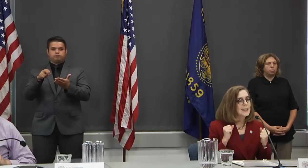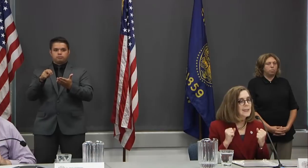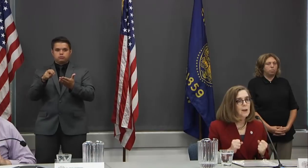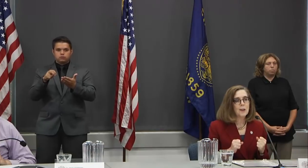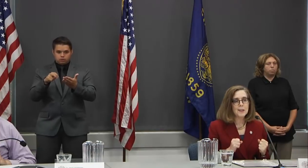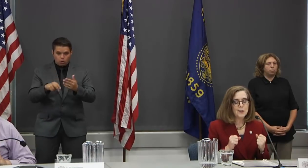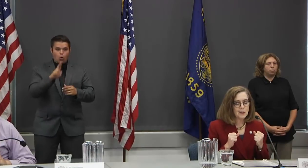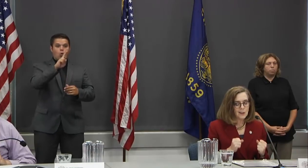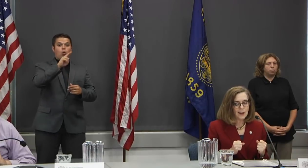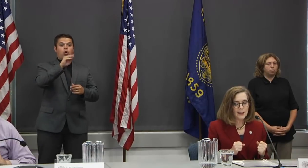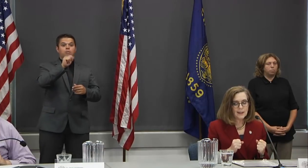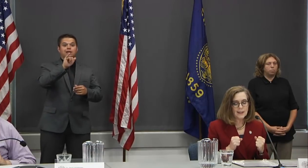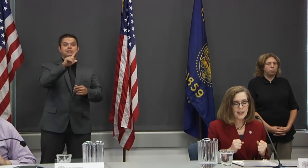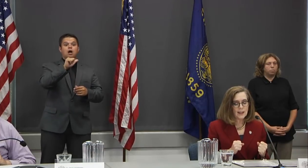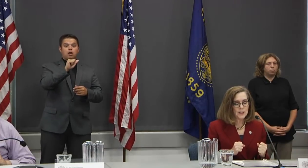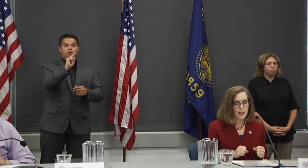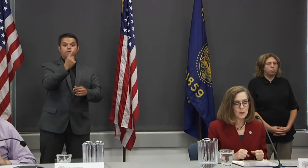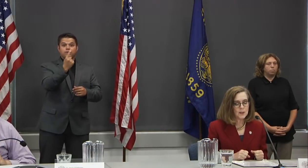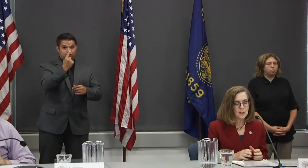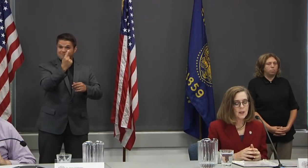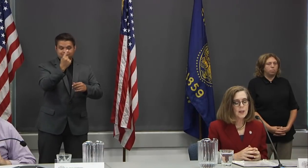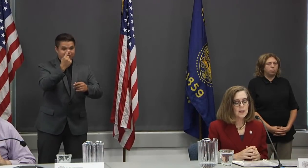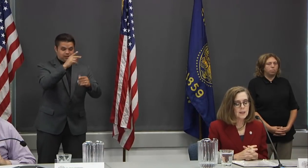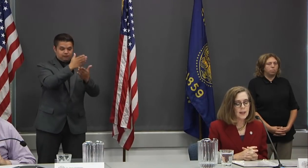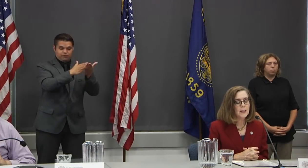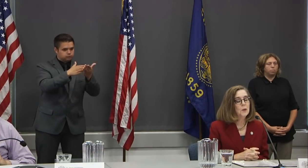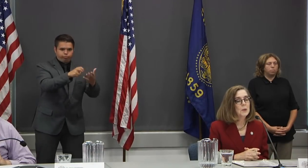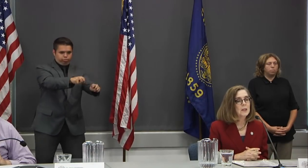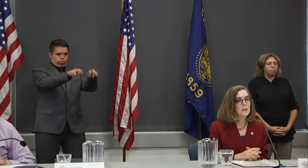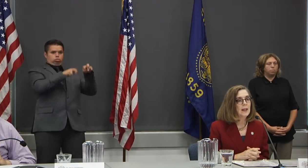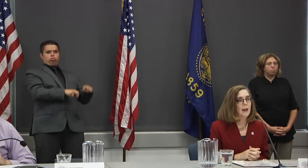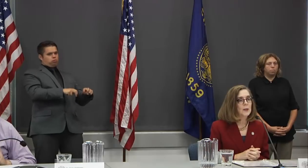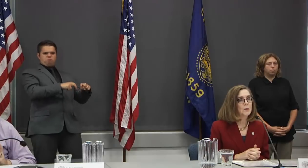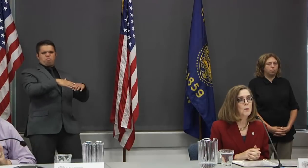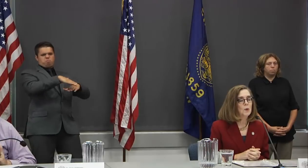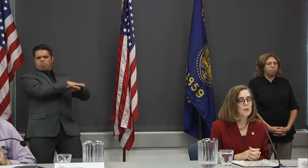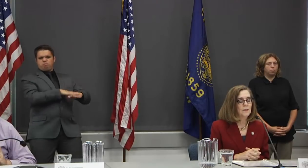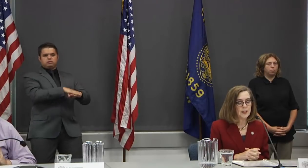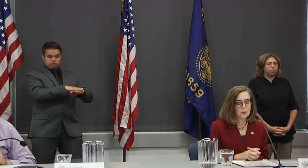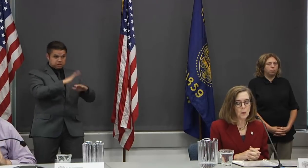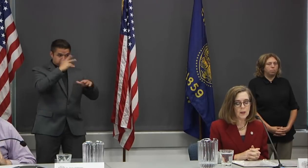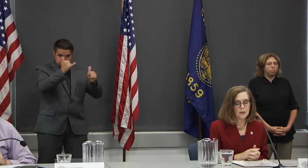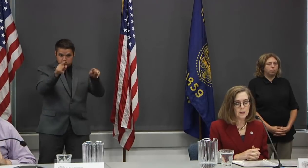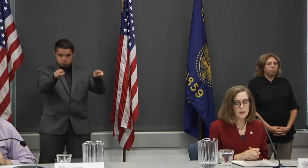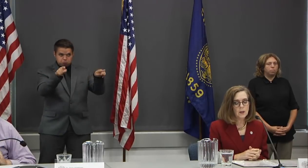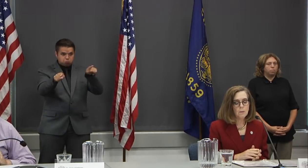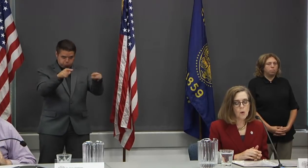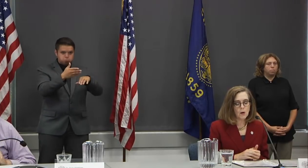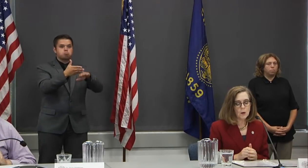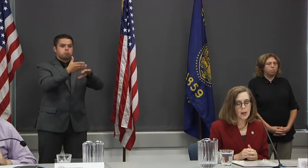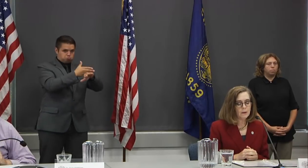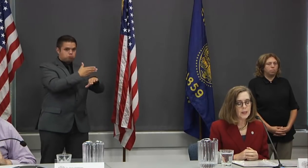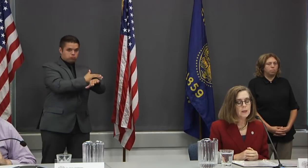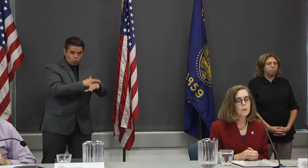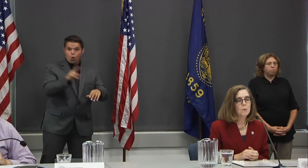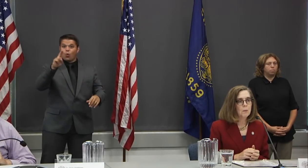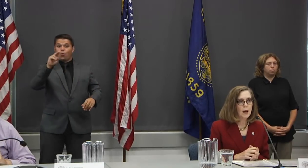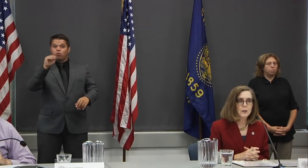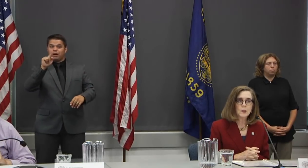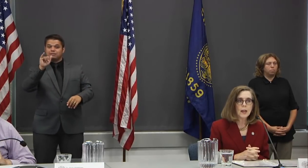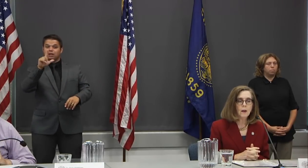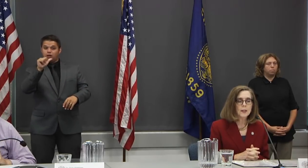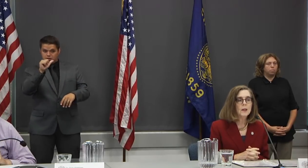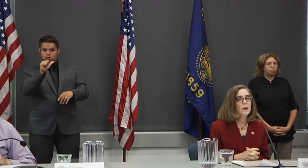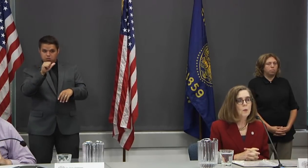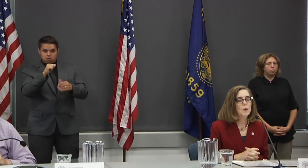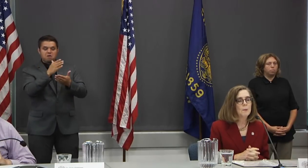After a solid decline in case counts, today Umatilla County will move to Phase 1. Morrow County,